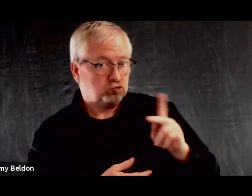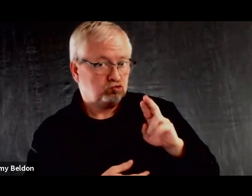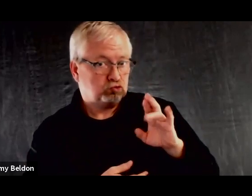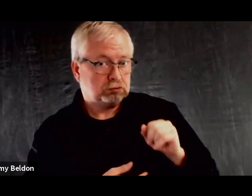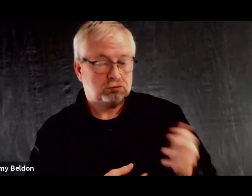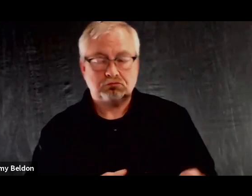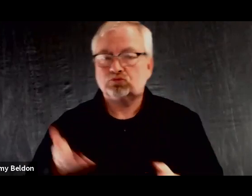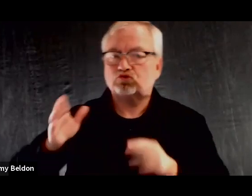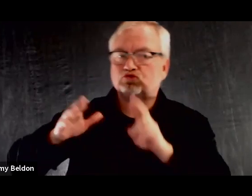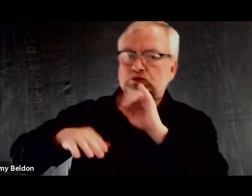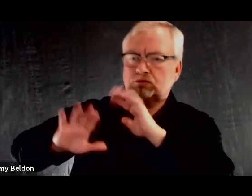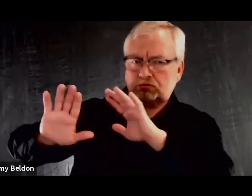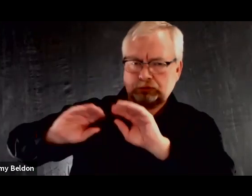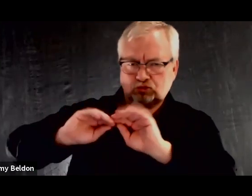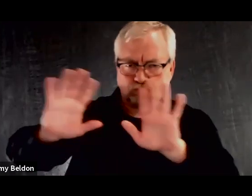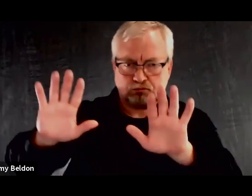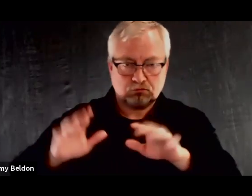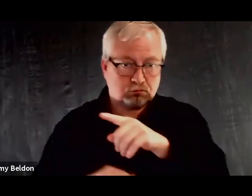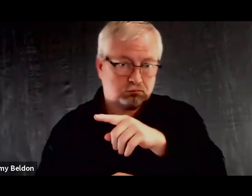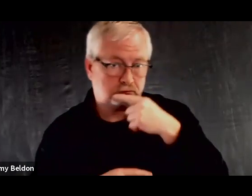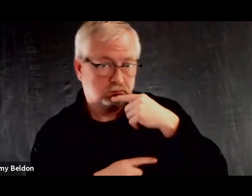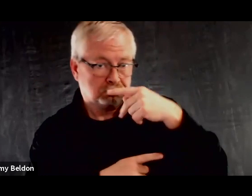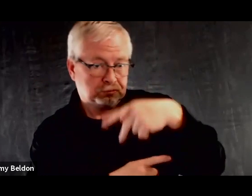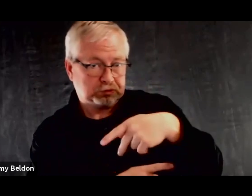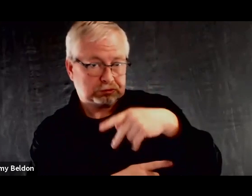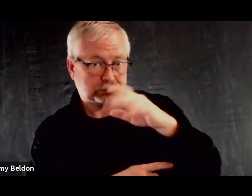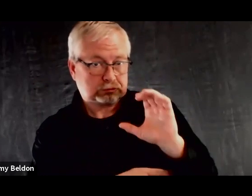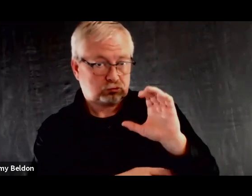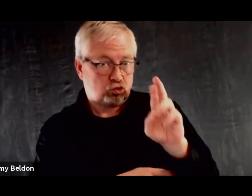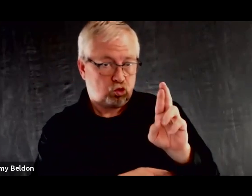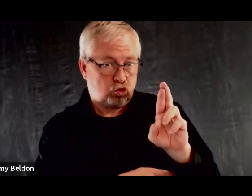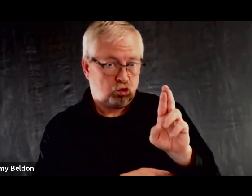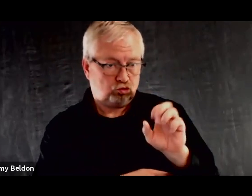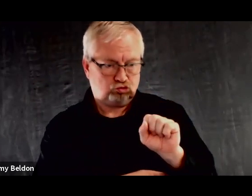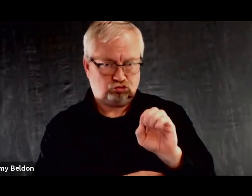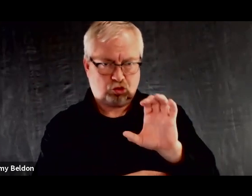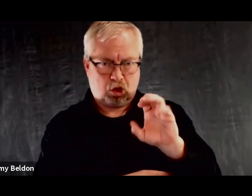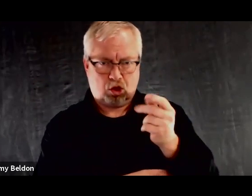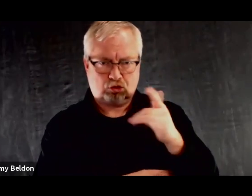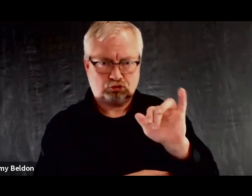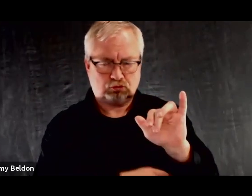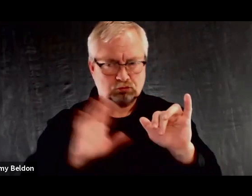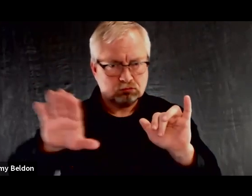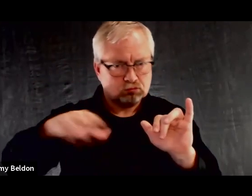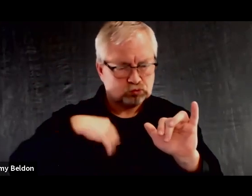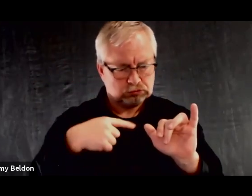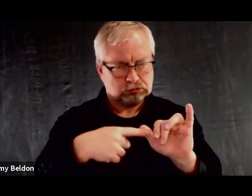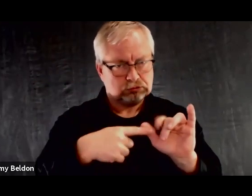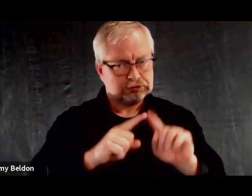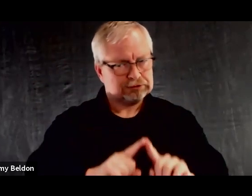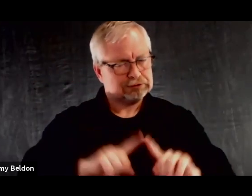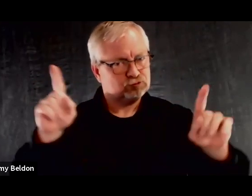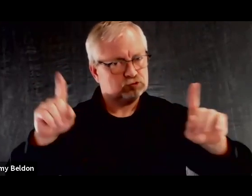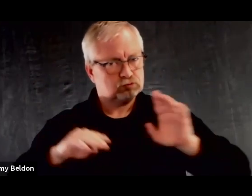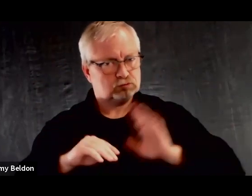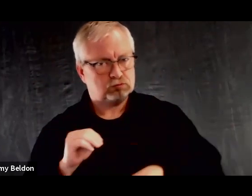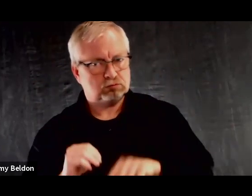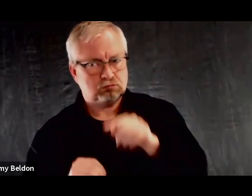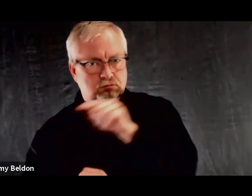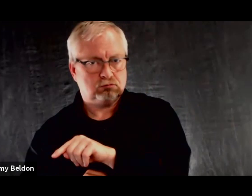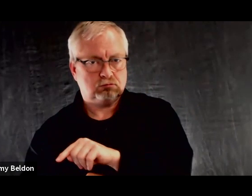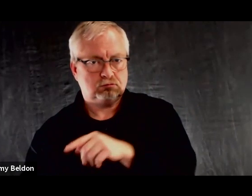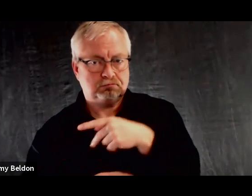two different tests. So there's a molecular test, which is the PCR test, which is used to test for